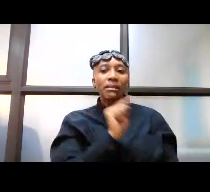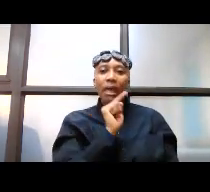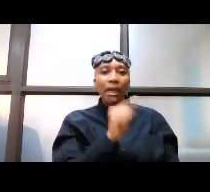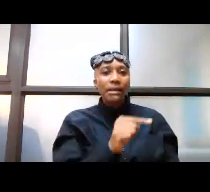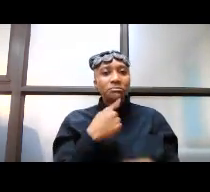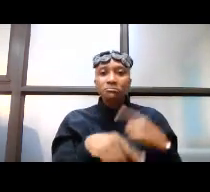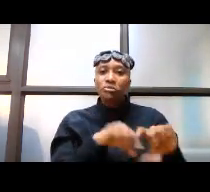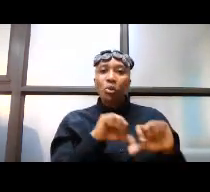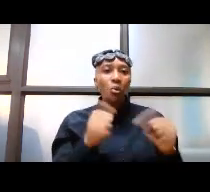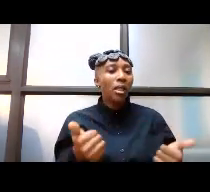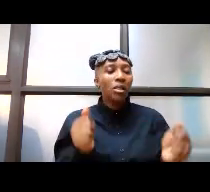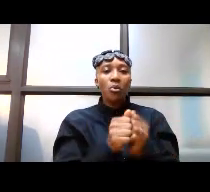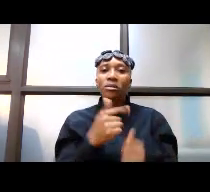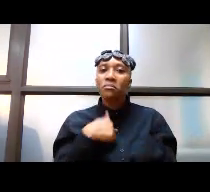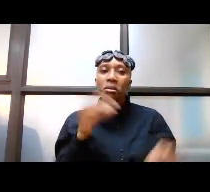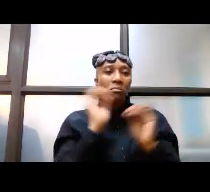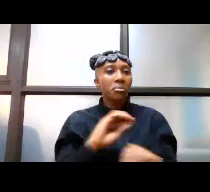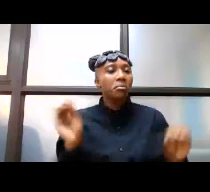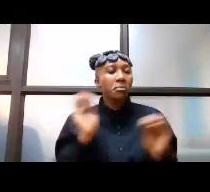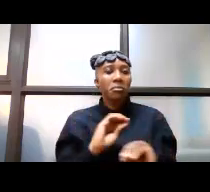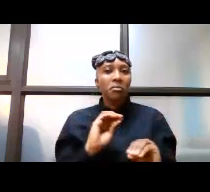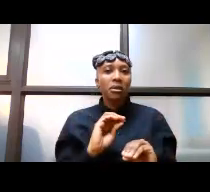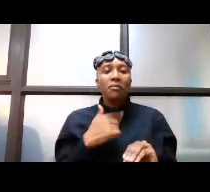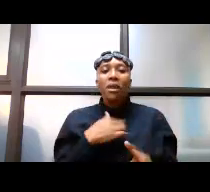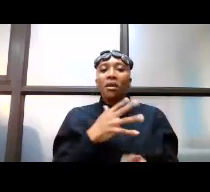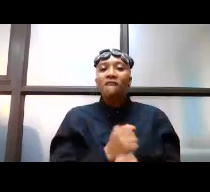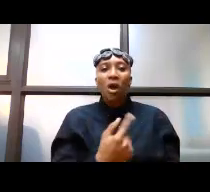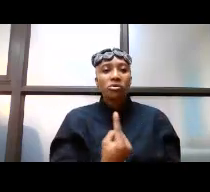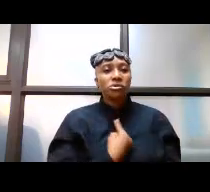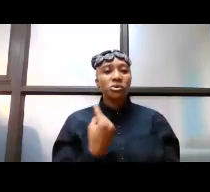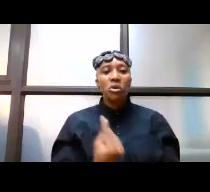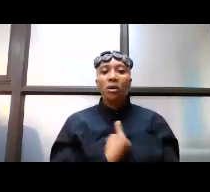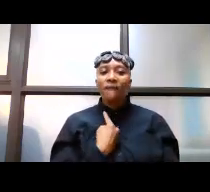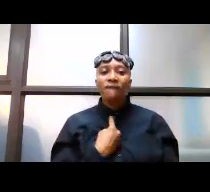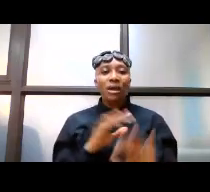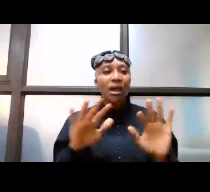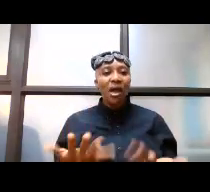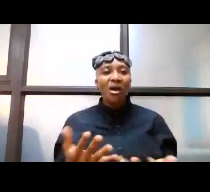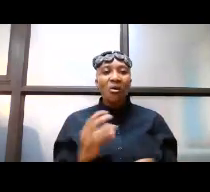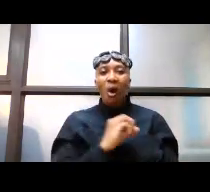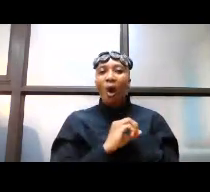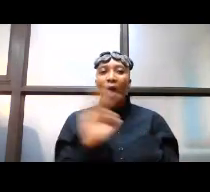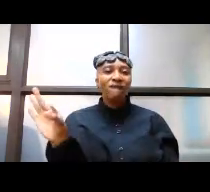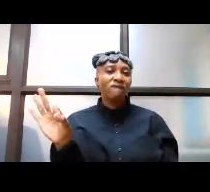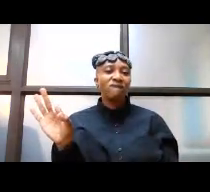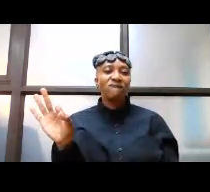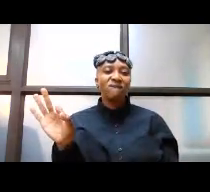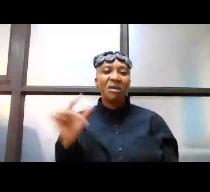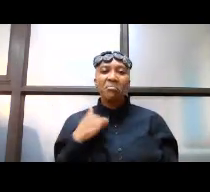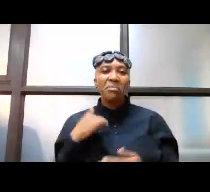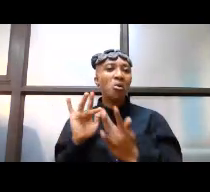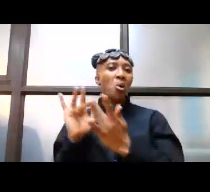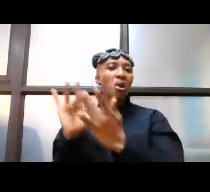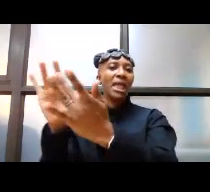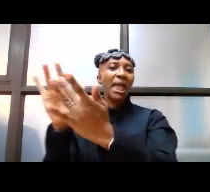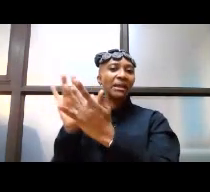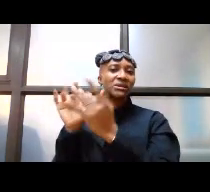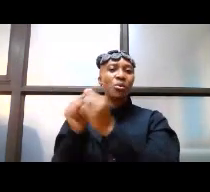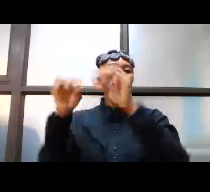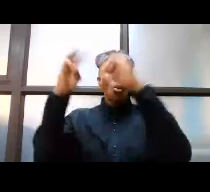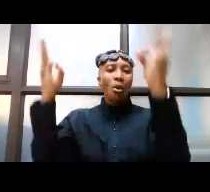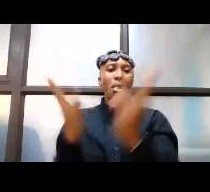with me. I found myself to be slightly offish, not connecting with the world.